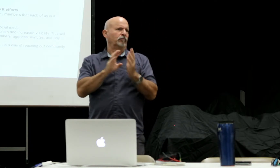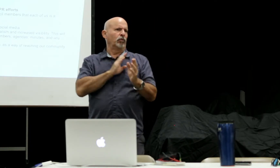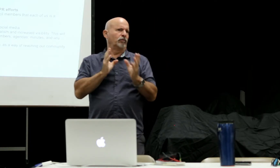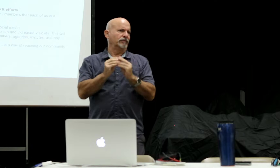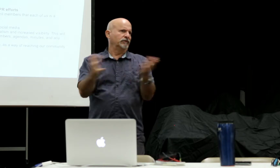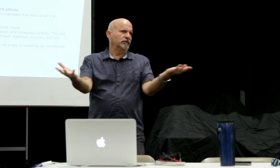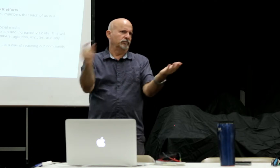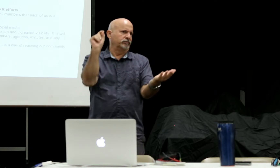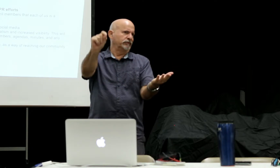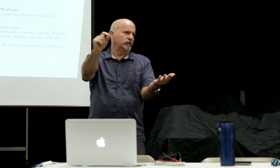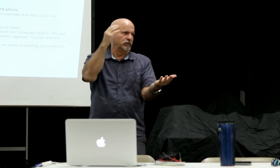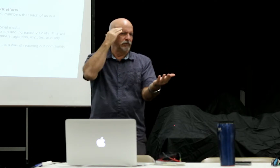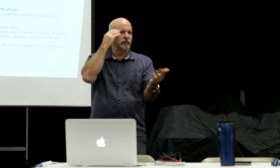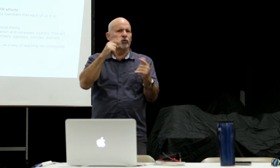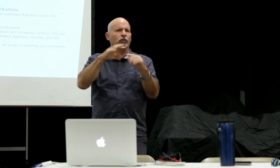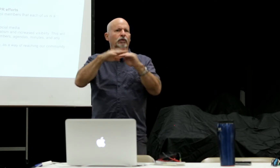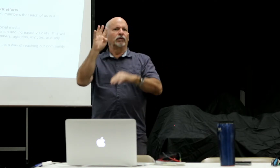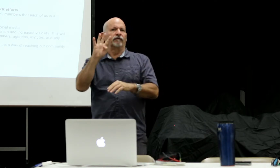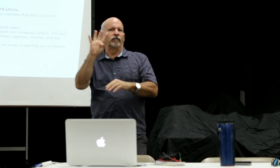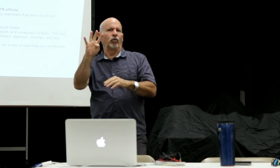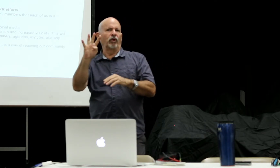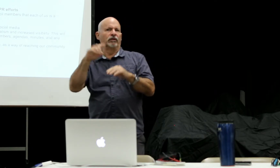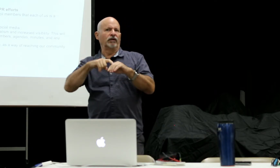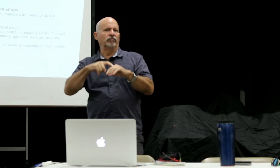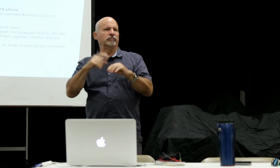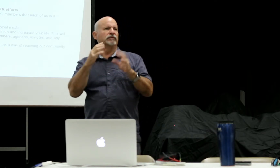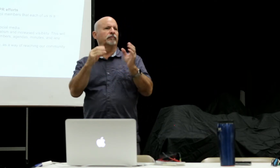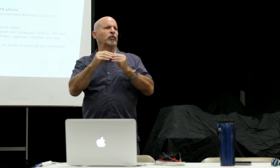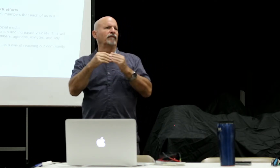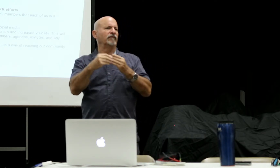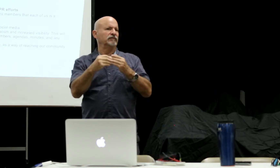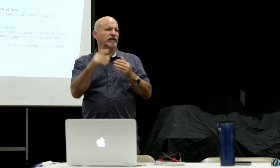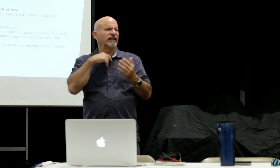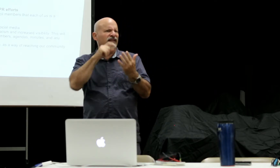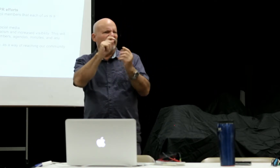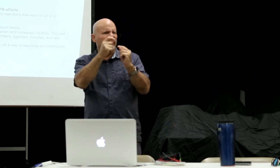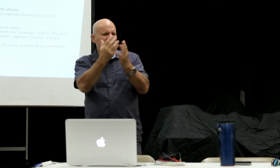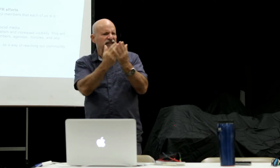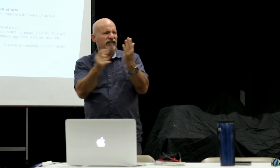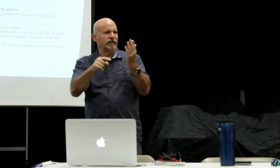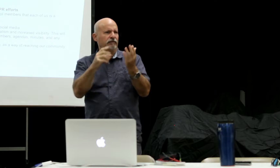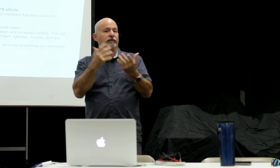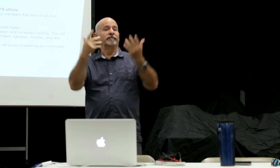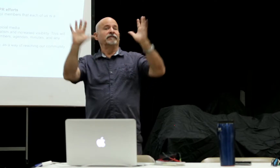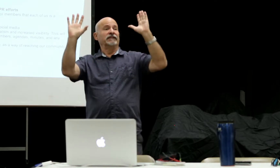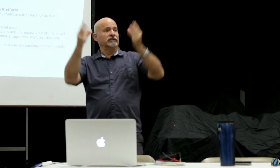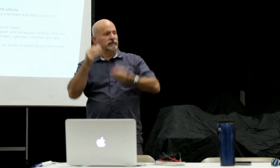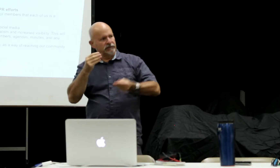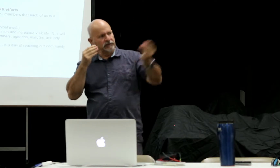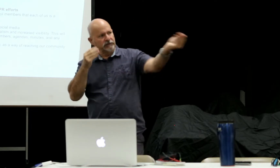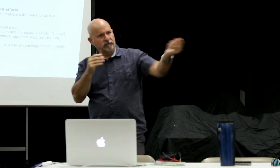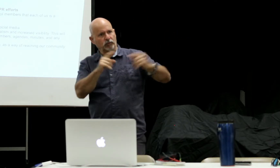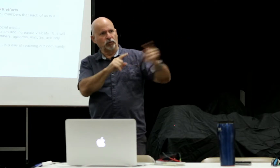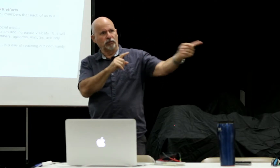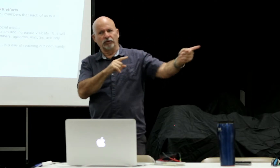4, not just 4 meetings. So we want to make sure that we have that flexibility as well, so it's not just 4